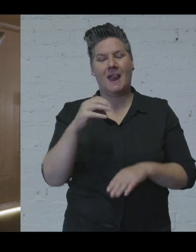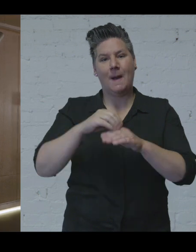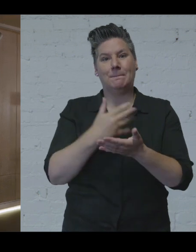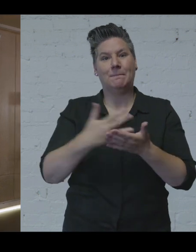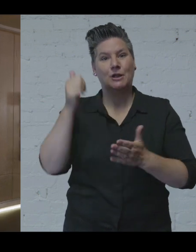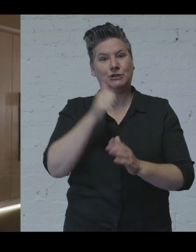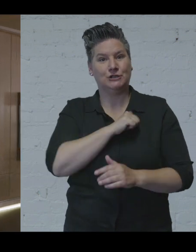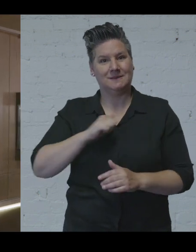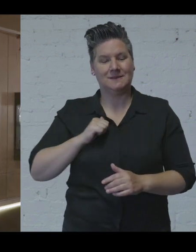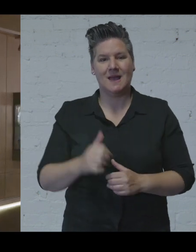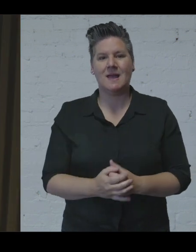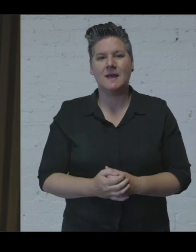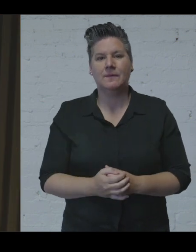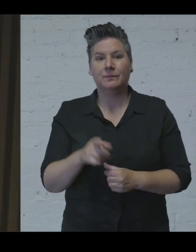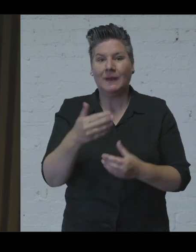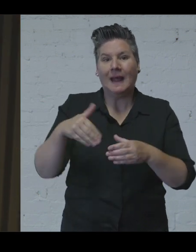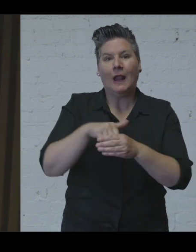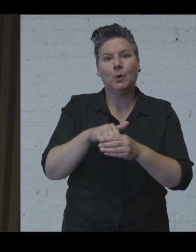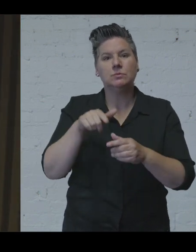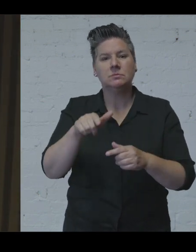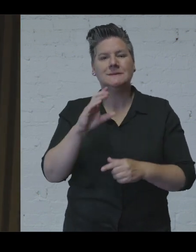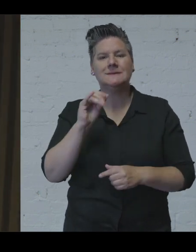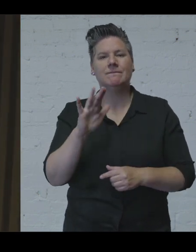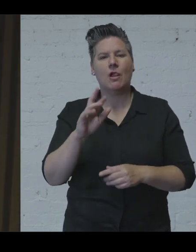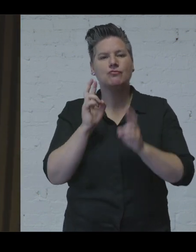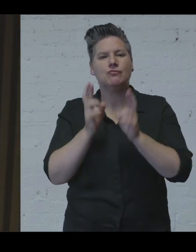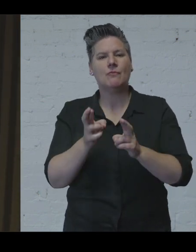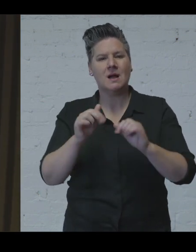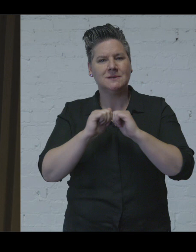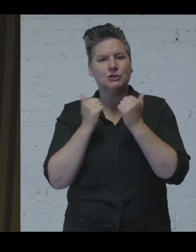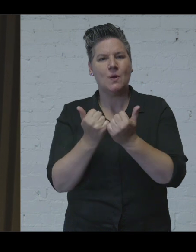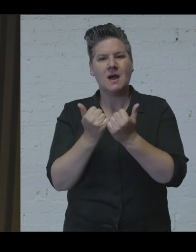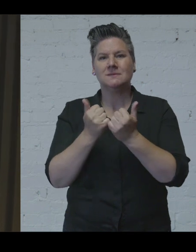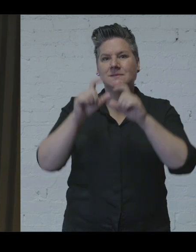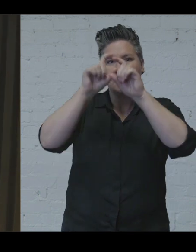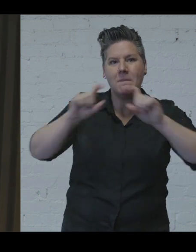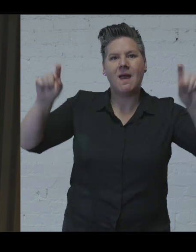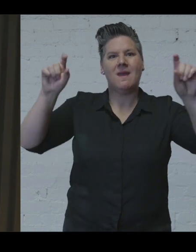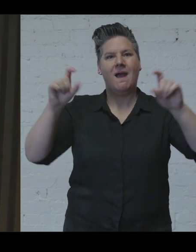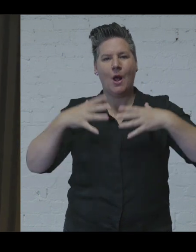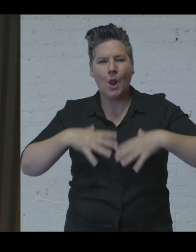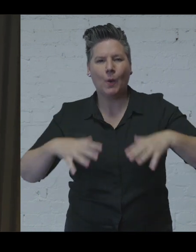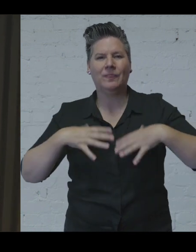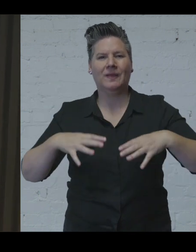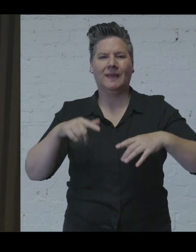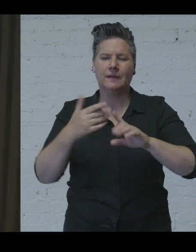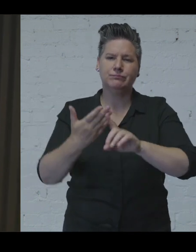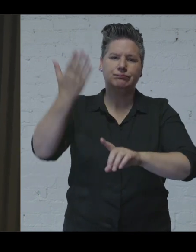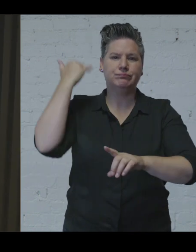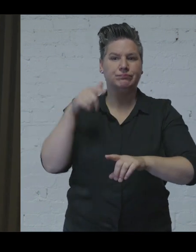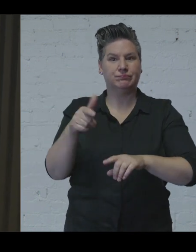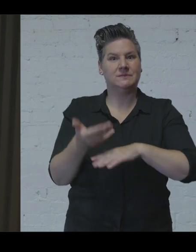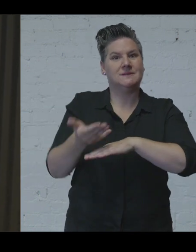who died on Bloody Sunday. There is a seated area in front of 3 wall projections covering the civil rights movement,